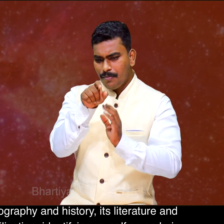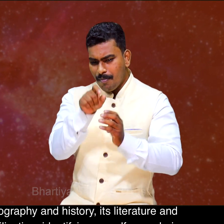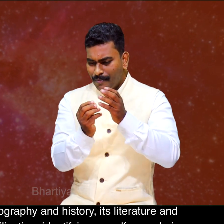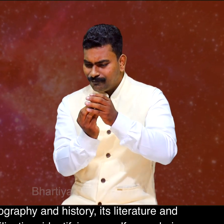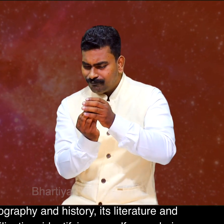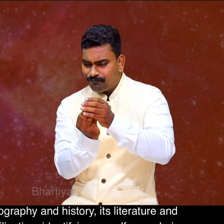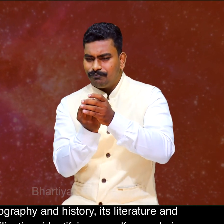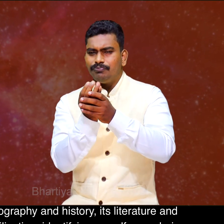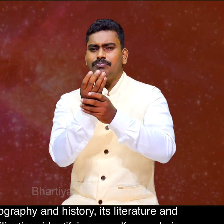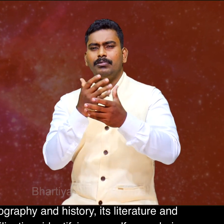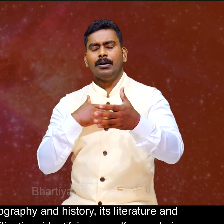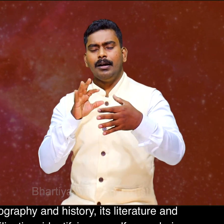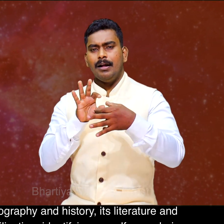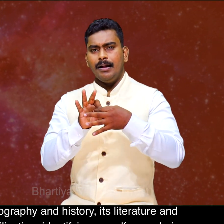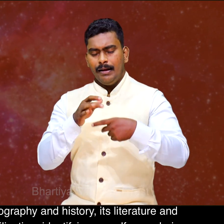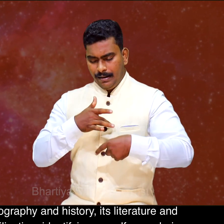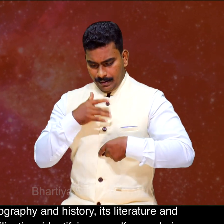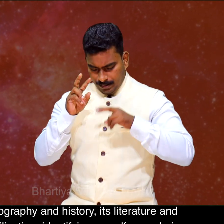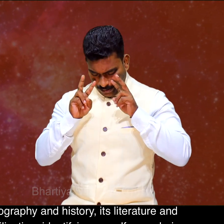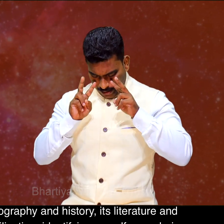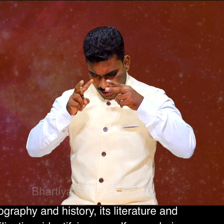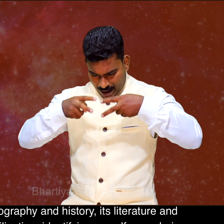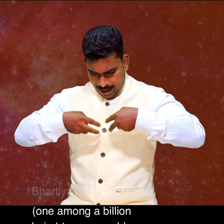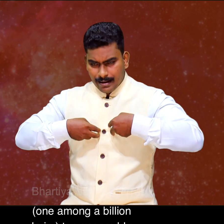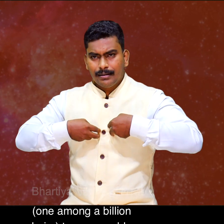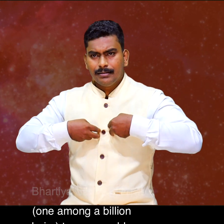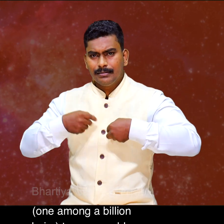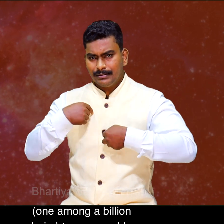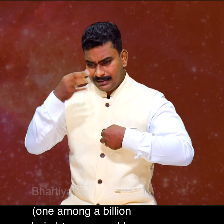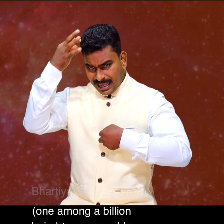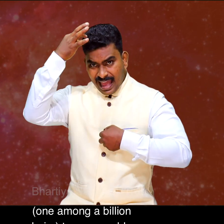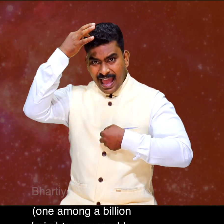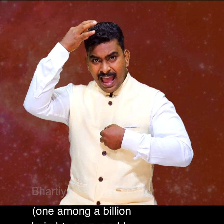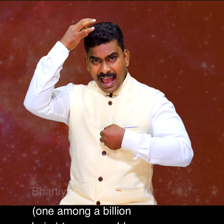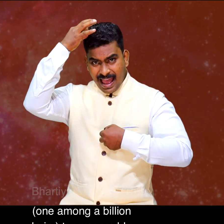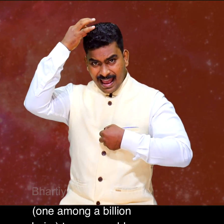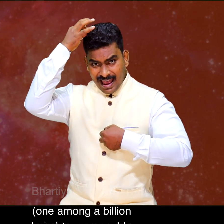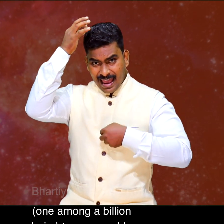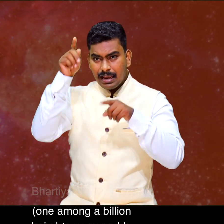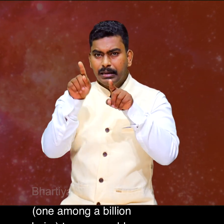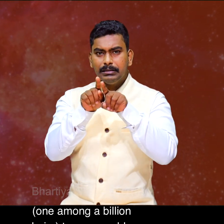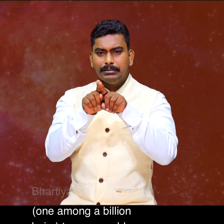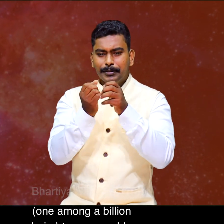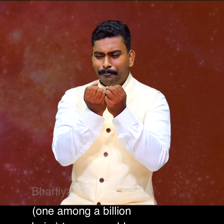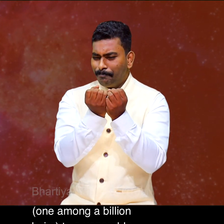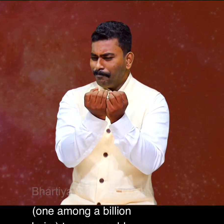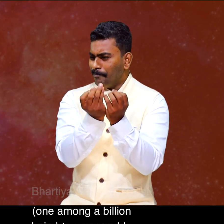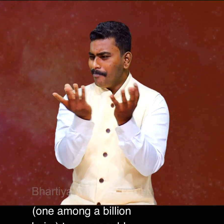civilization, identifying myself as an heir, one amongst a billion